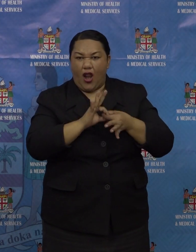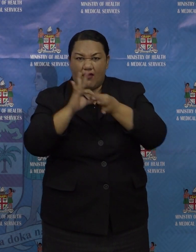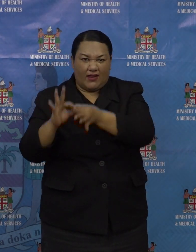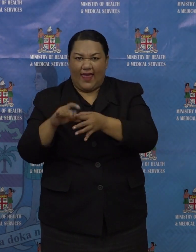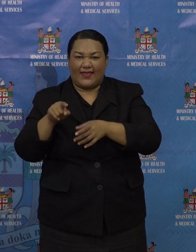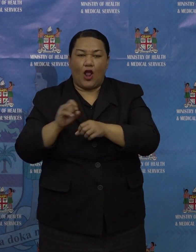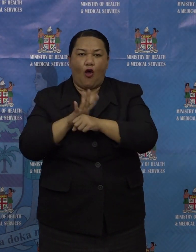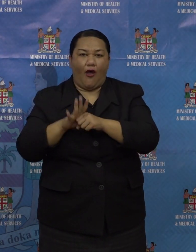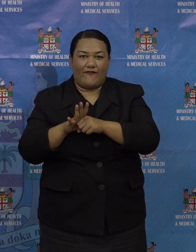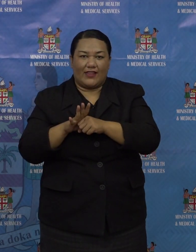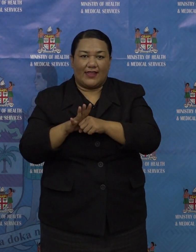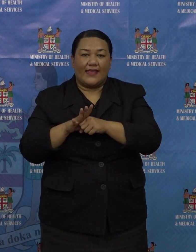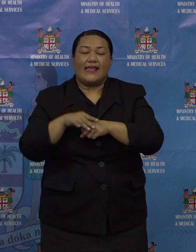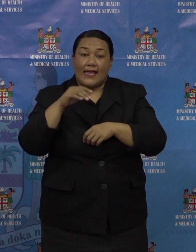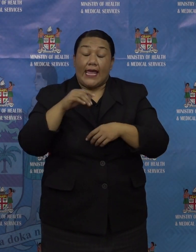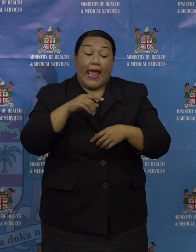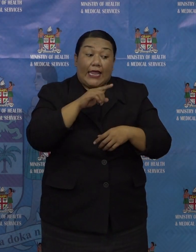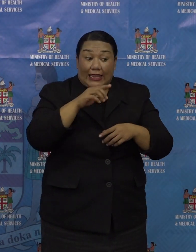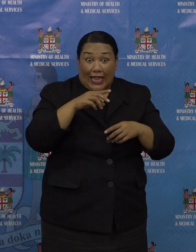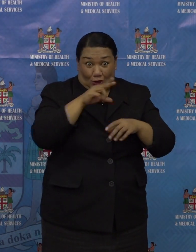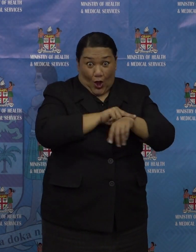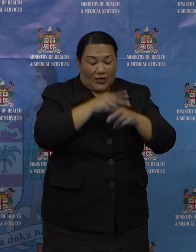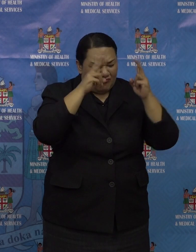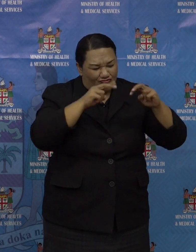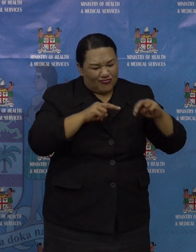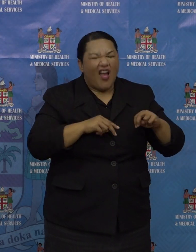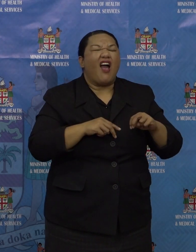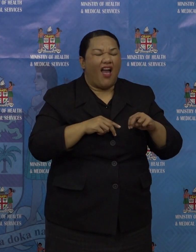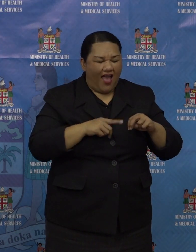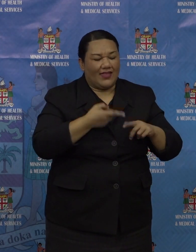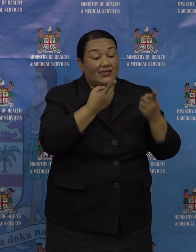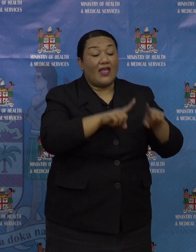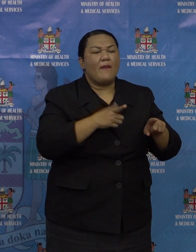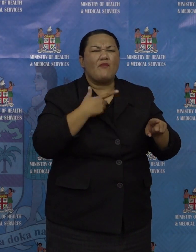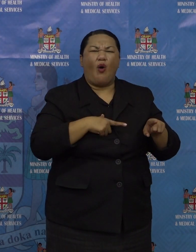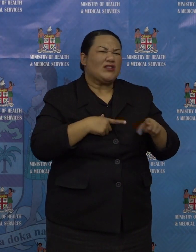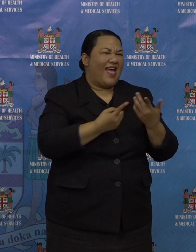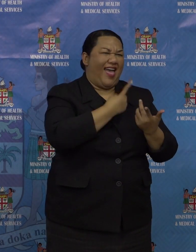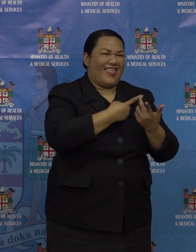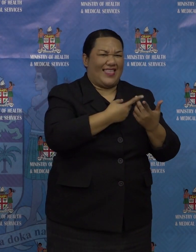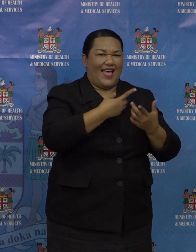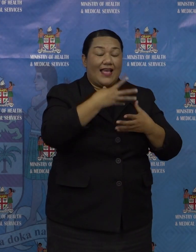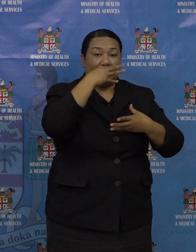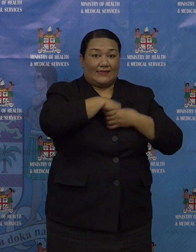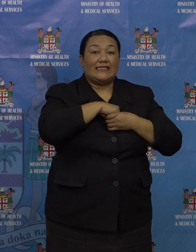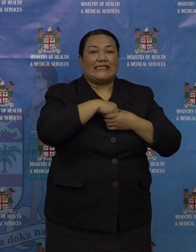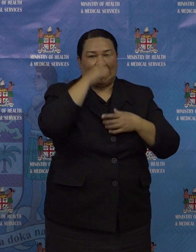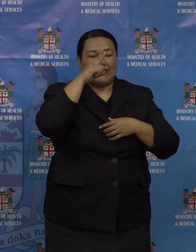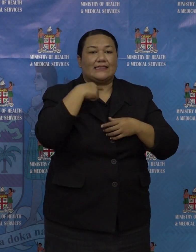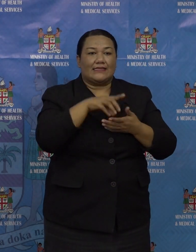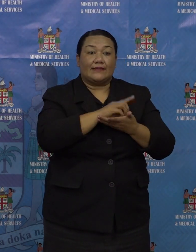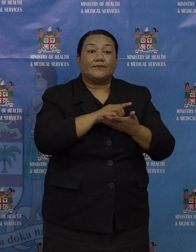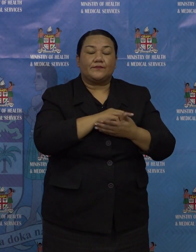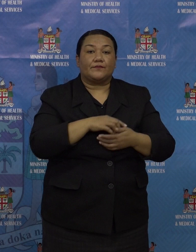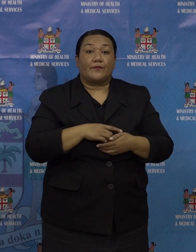serious pre-existing medical conditions they had and not COVID-19. So with today's newly reported deaths, there have